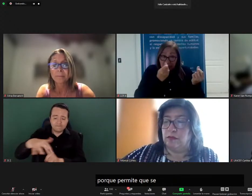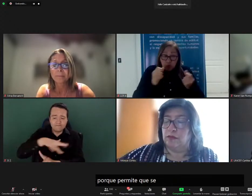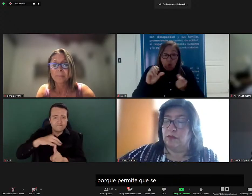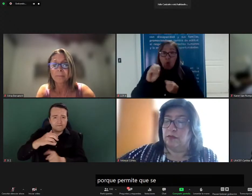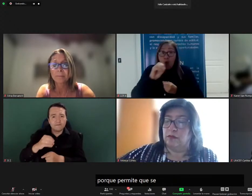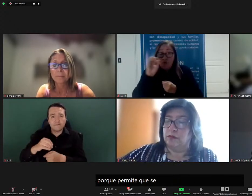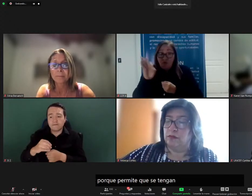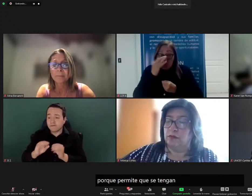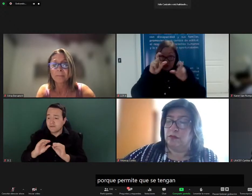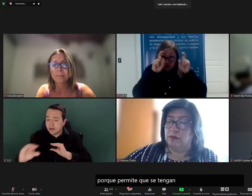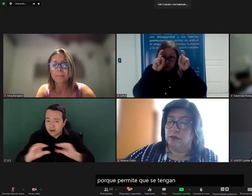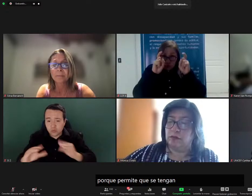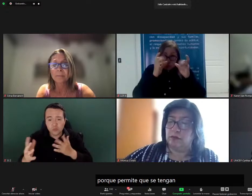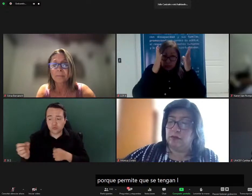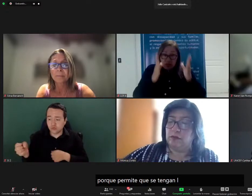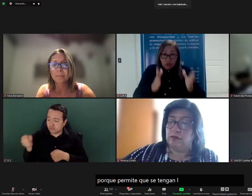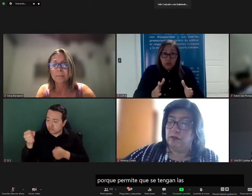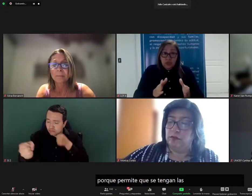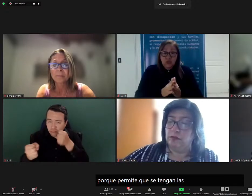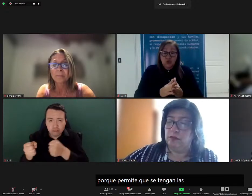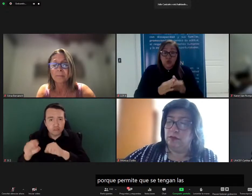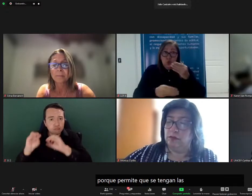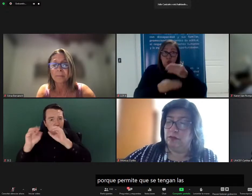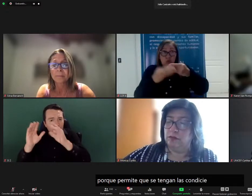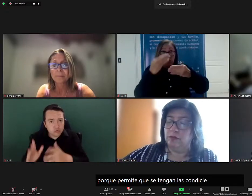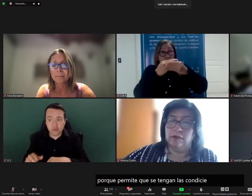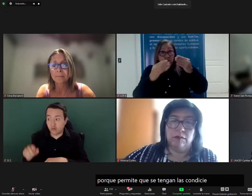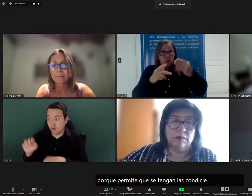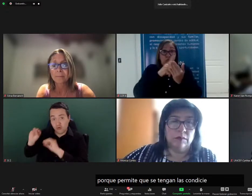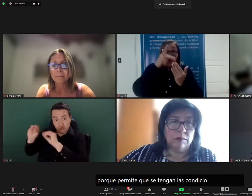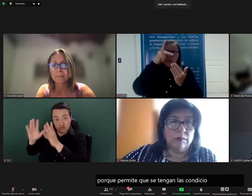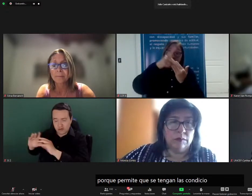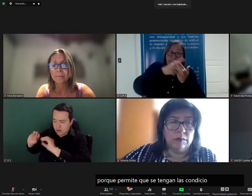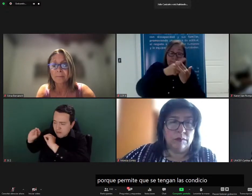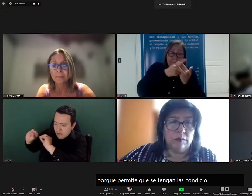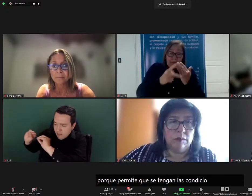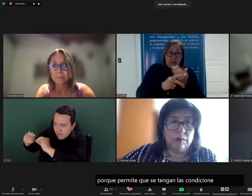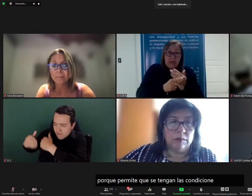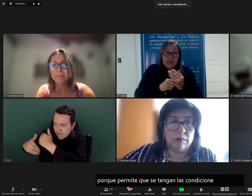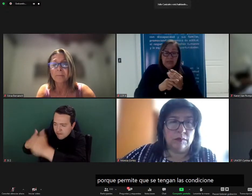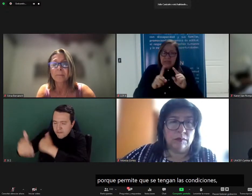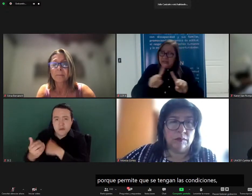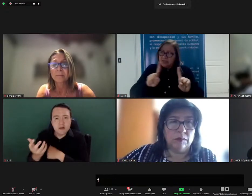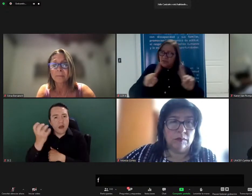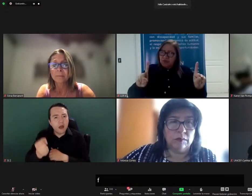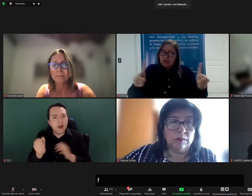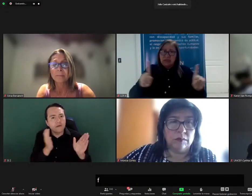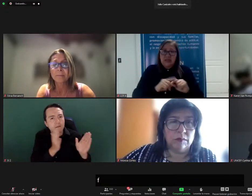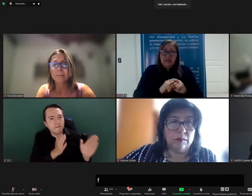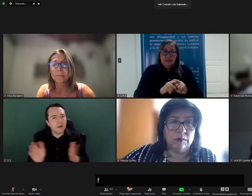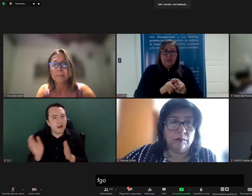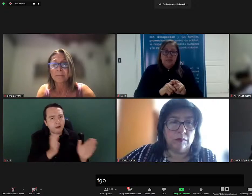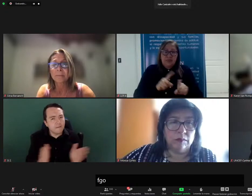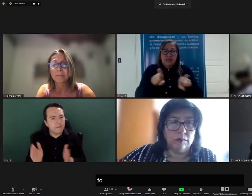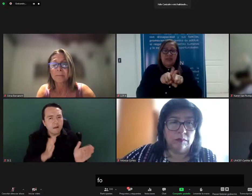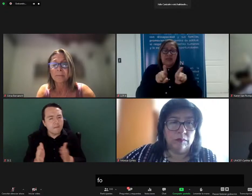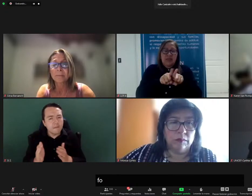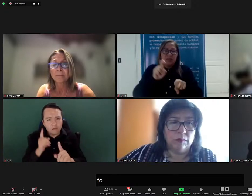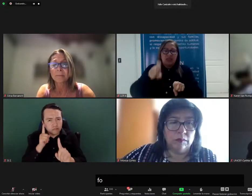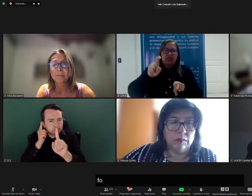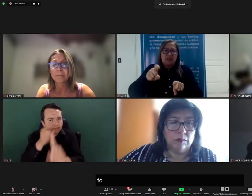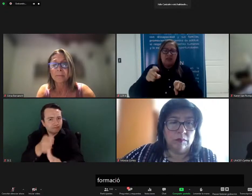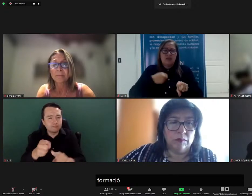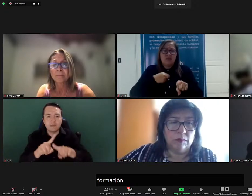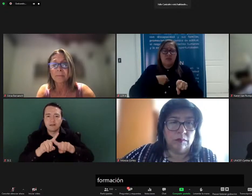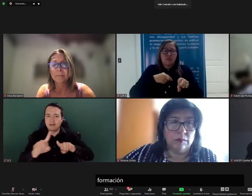resource level and a teacher training level and it's planning a structure to actually take diversity